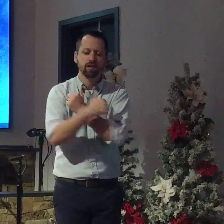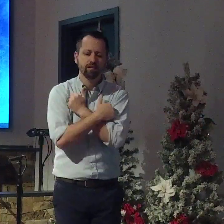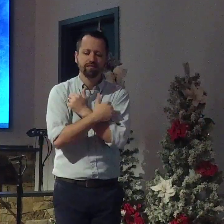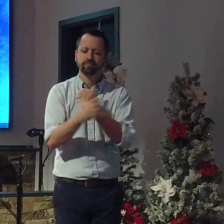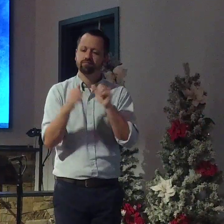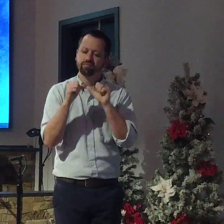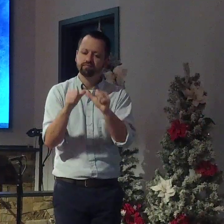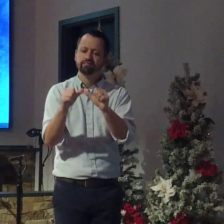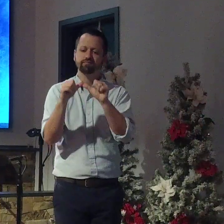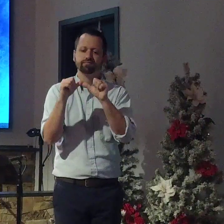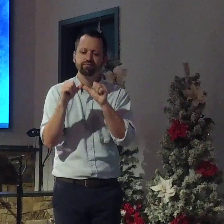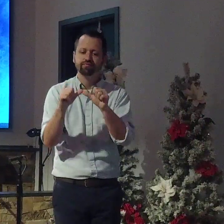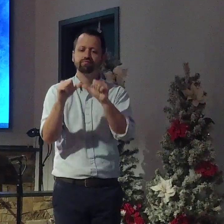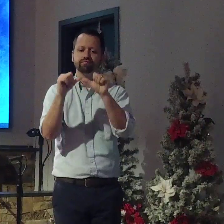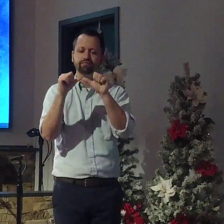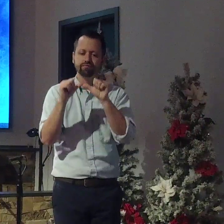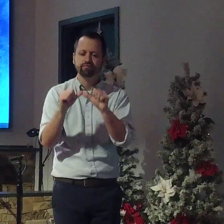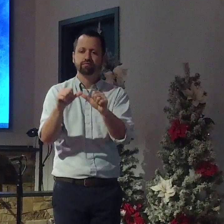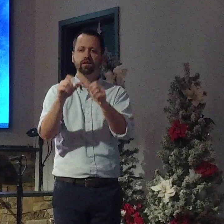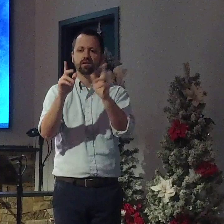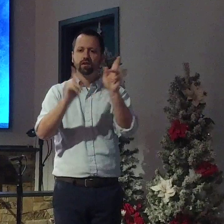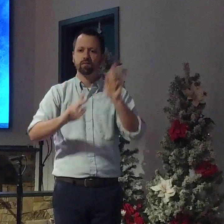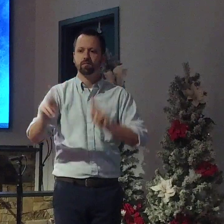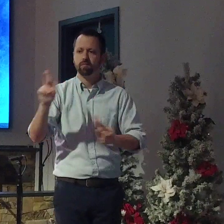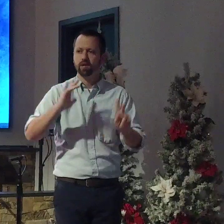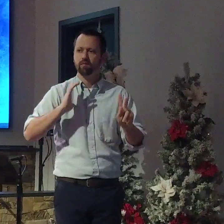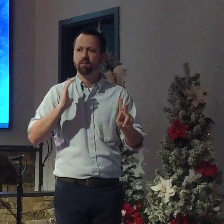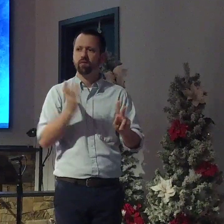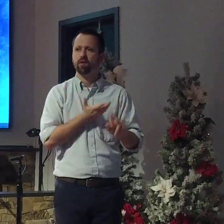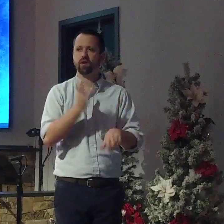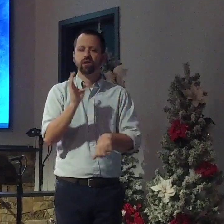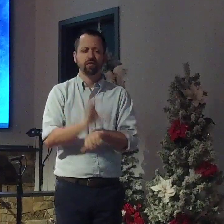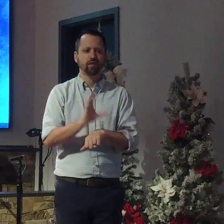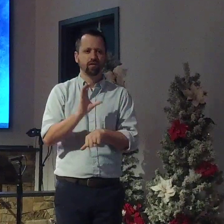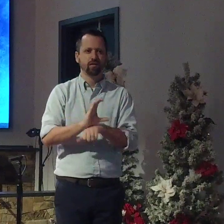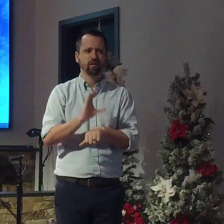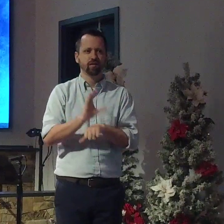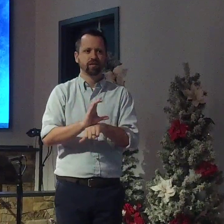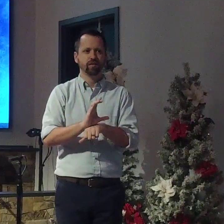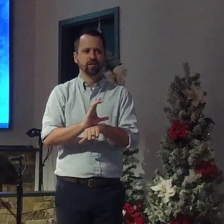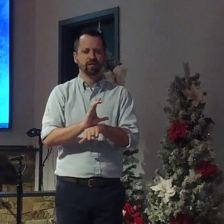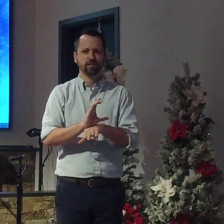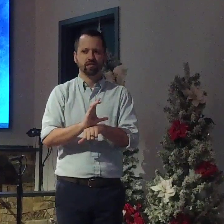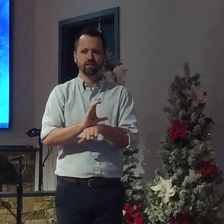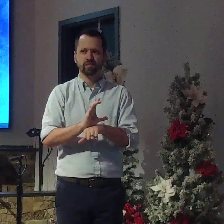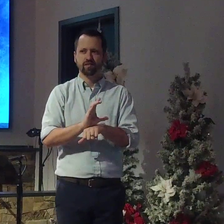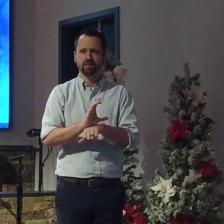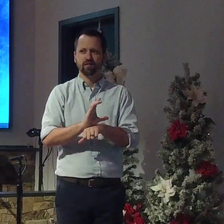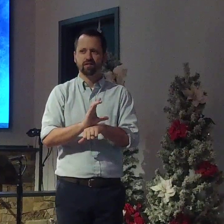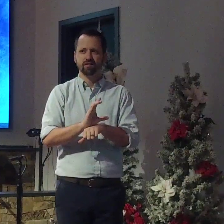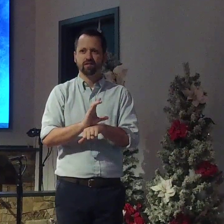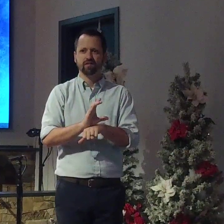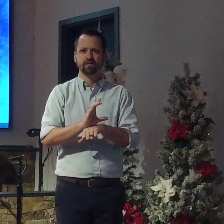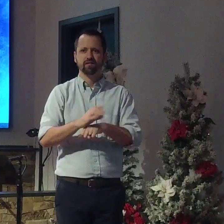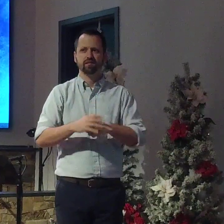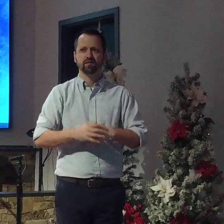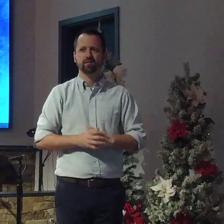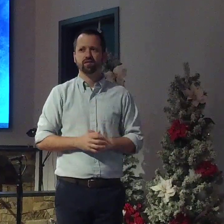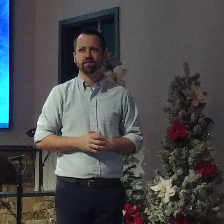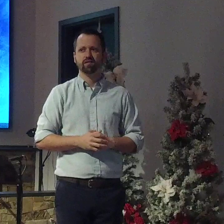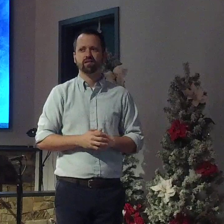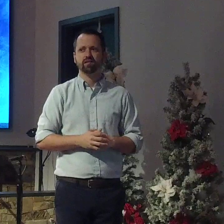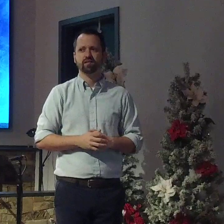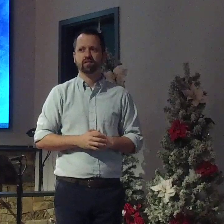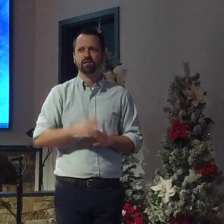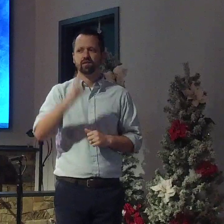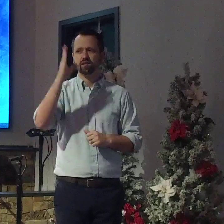youth directors, Angel and Kayla. And I just think about specific things that I've seen over the course of the last few months, and one